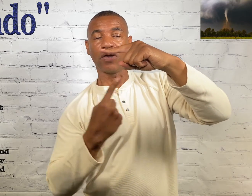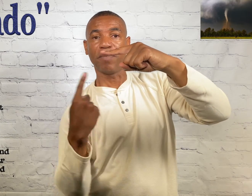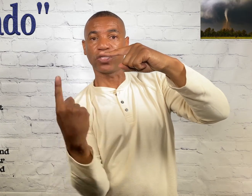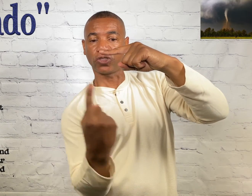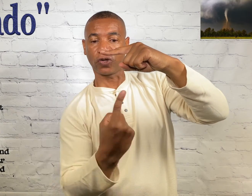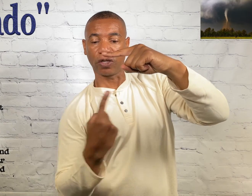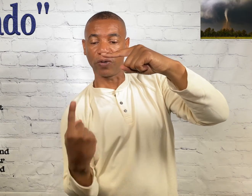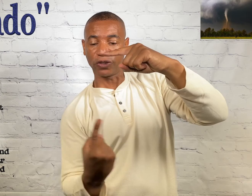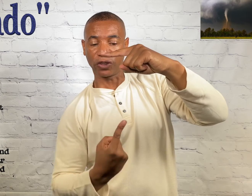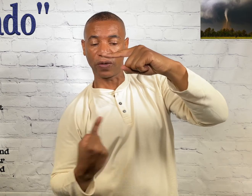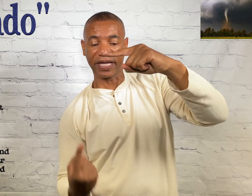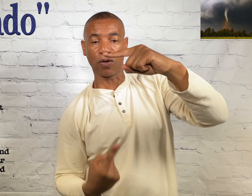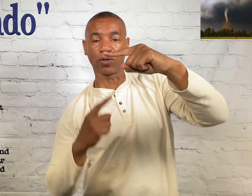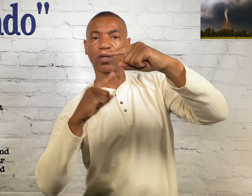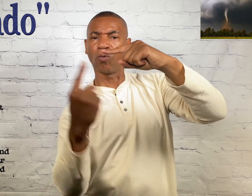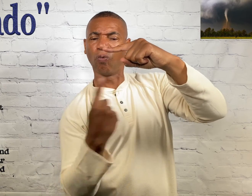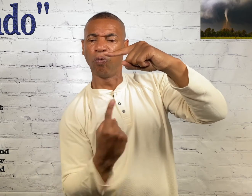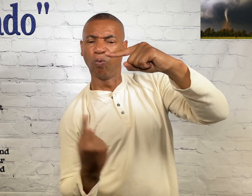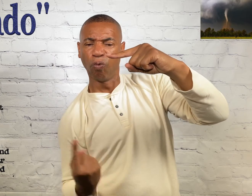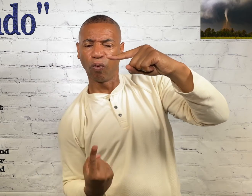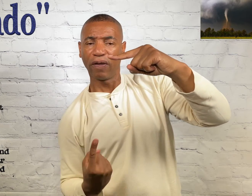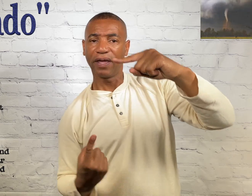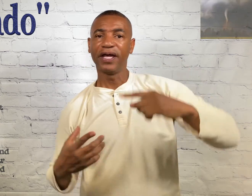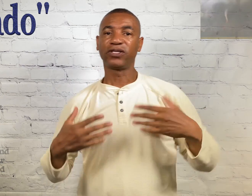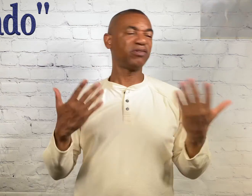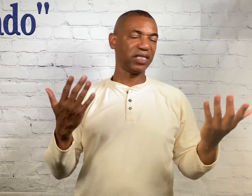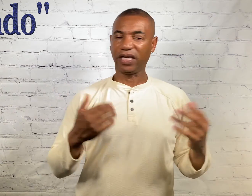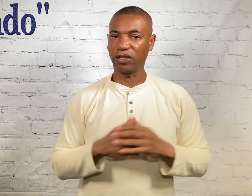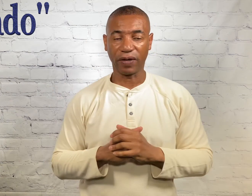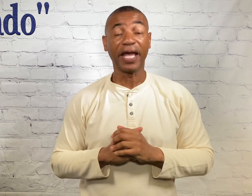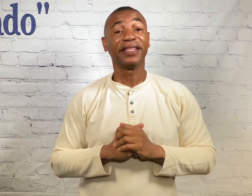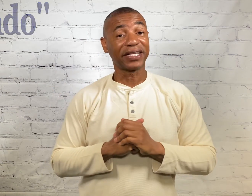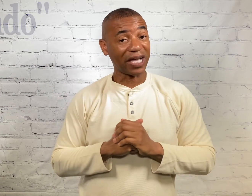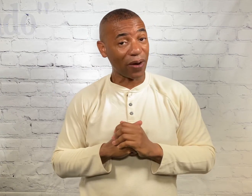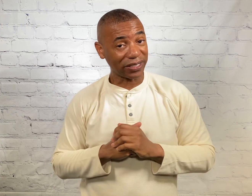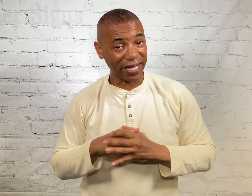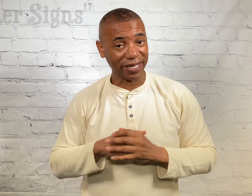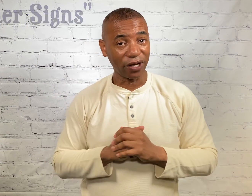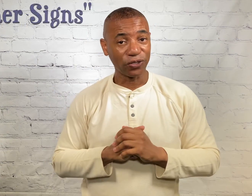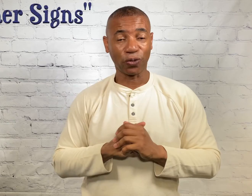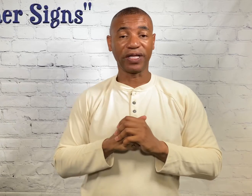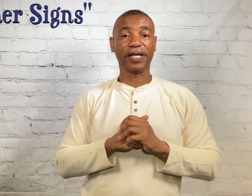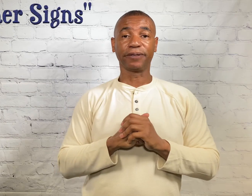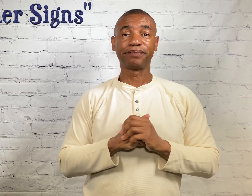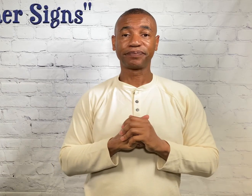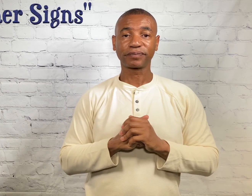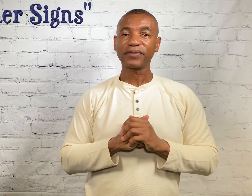make circular motions going downward. So I've seen either way. That is how I sign tornado.